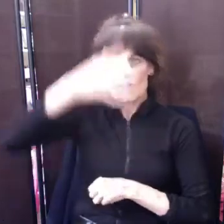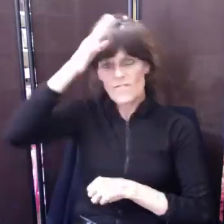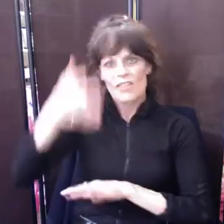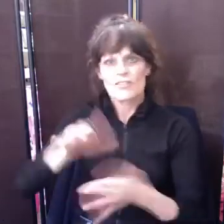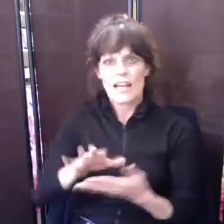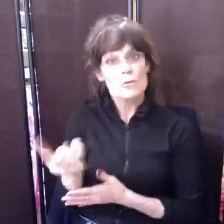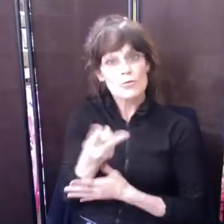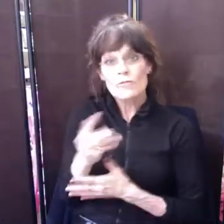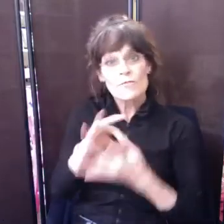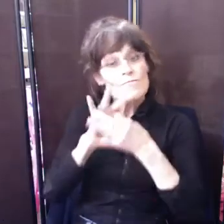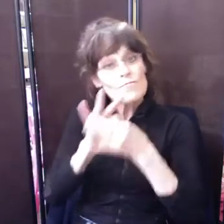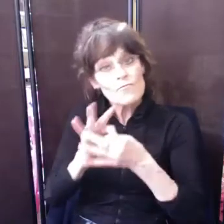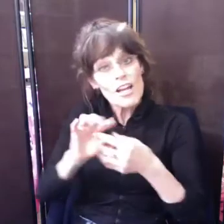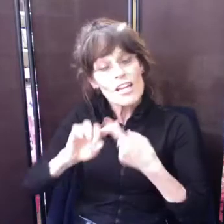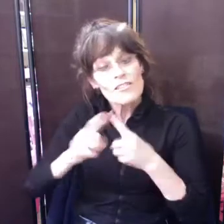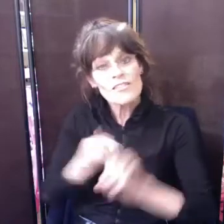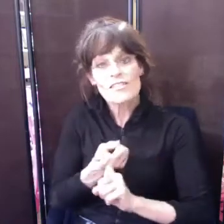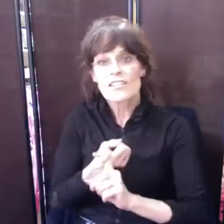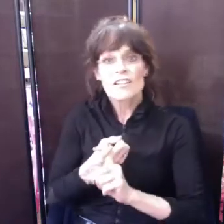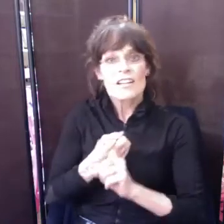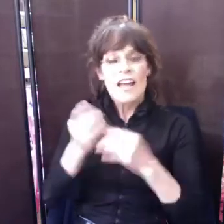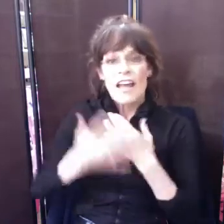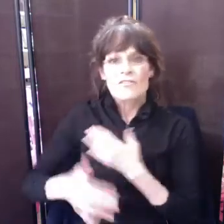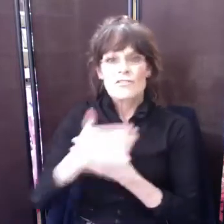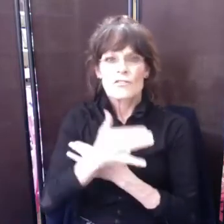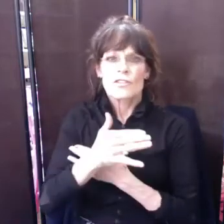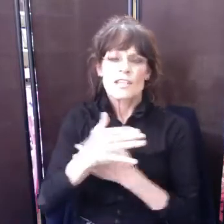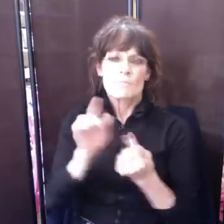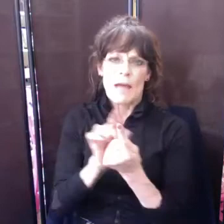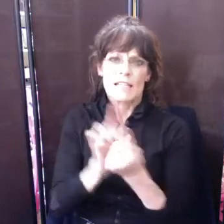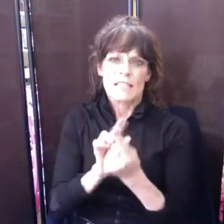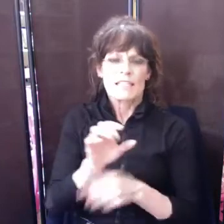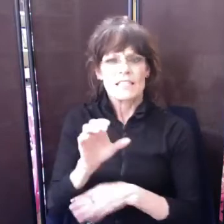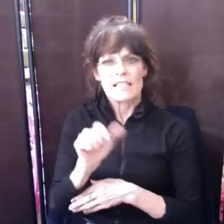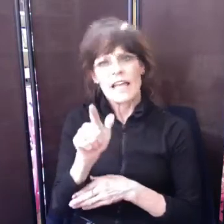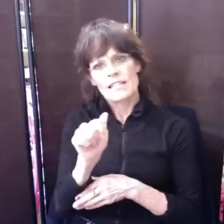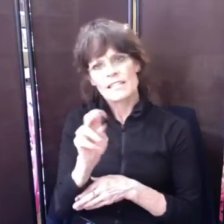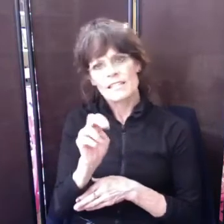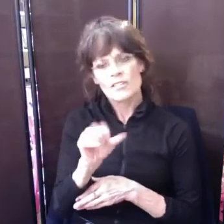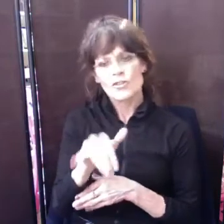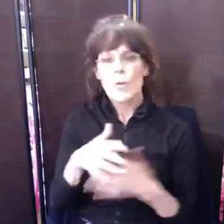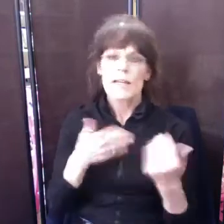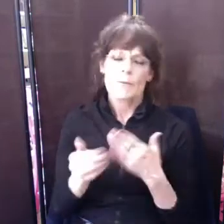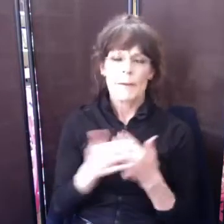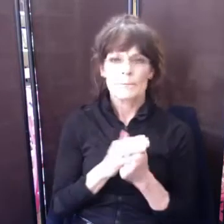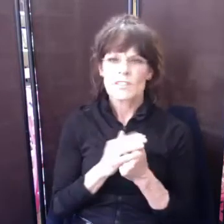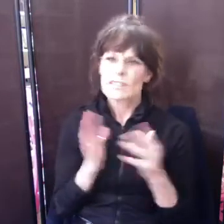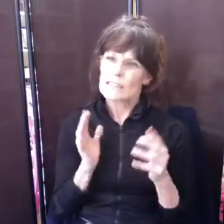years of my dad's life after he met Clancy. And so anyway, that's just a little story from my life.